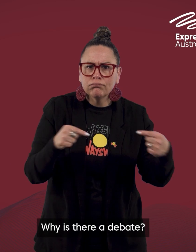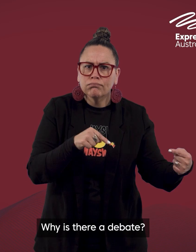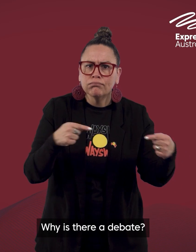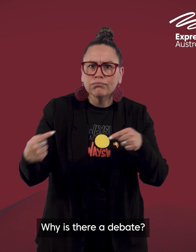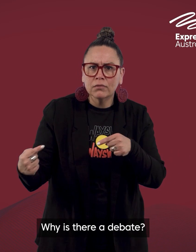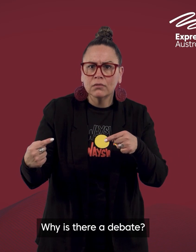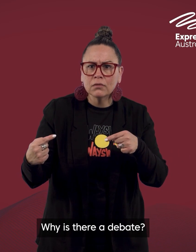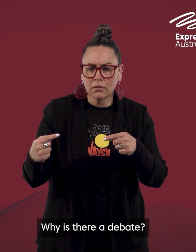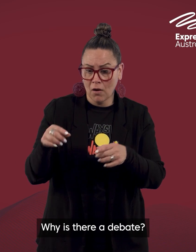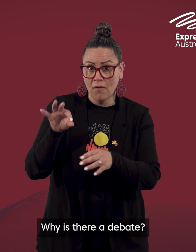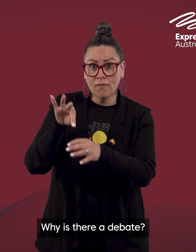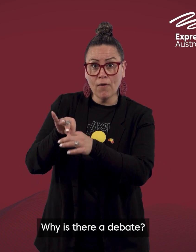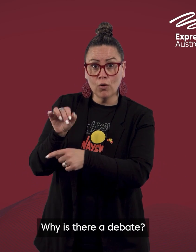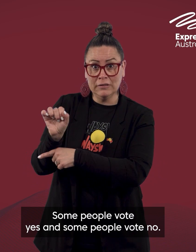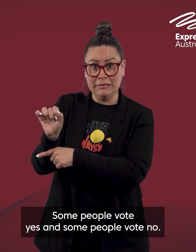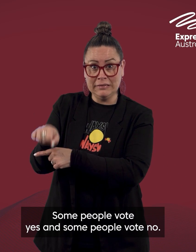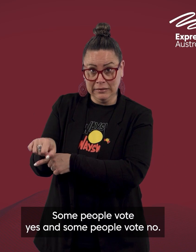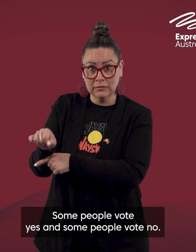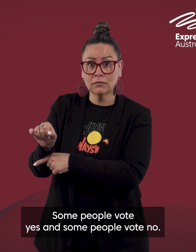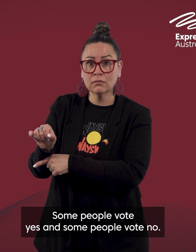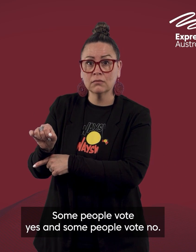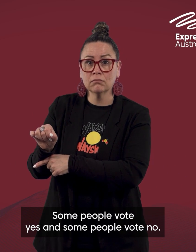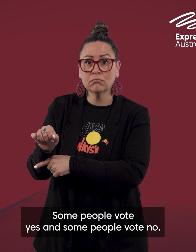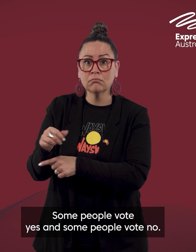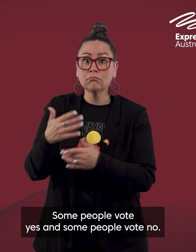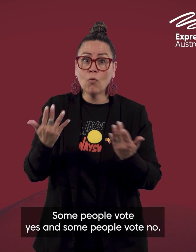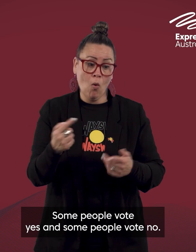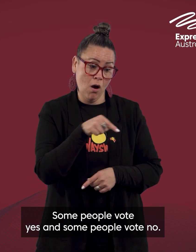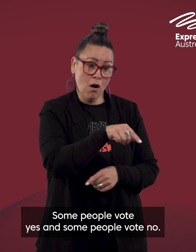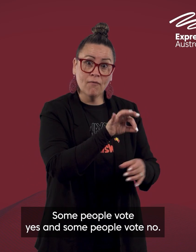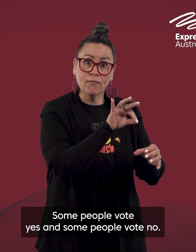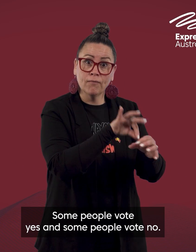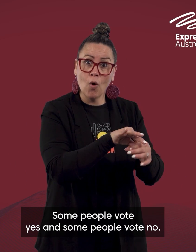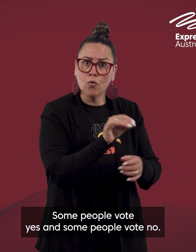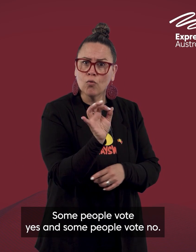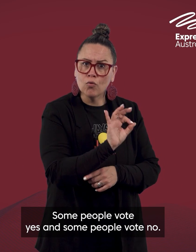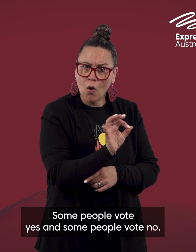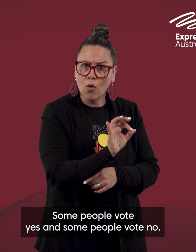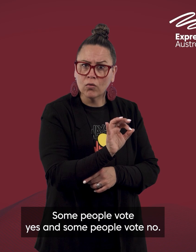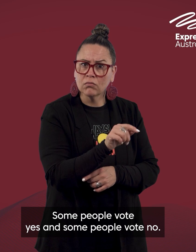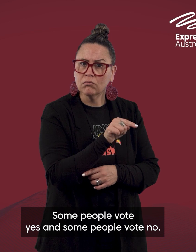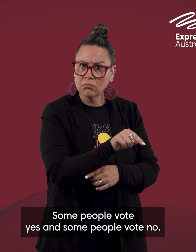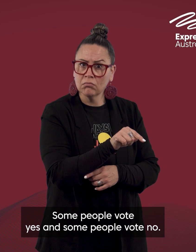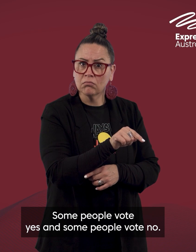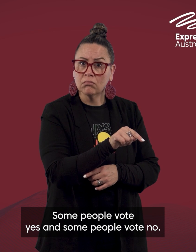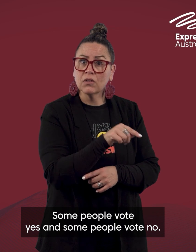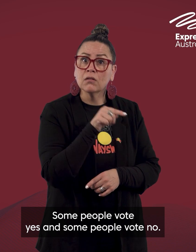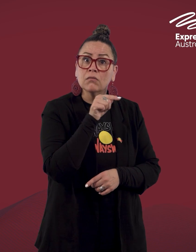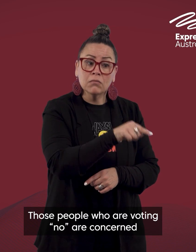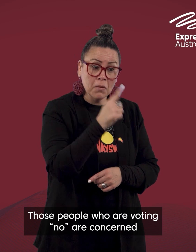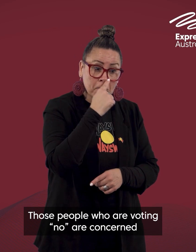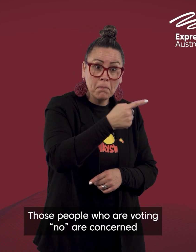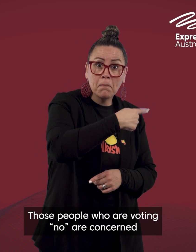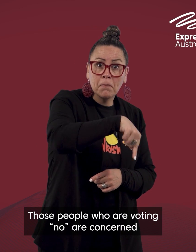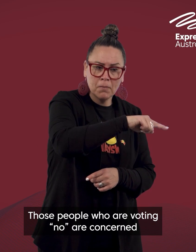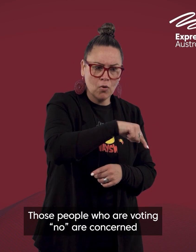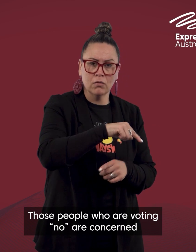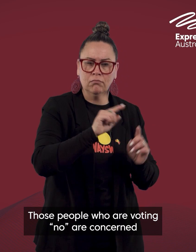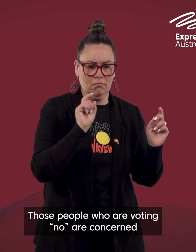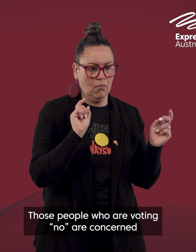Why is there a debate? Some people vote yes and some people vote no. Those people who are voting